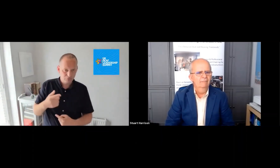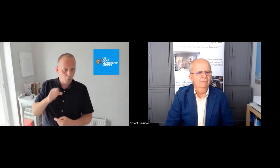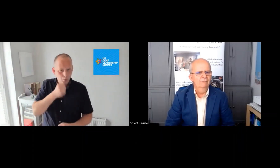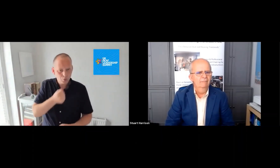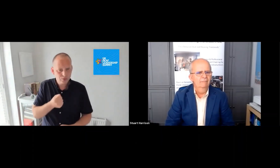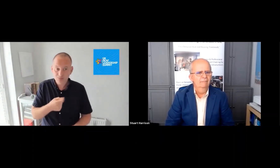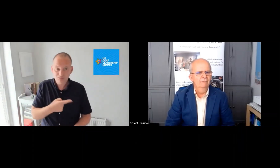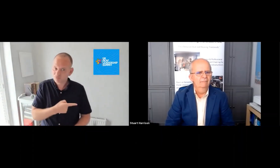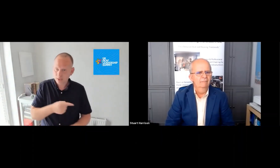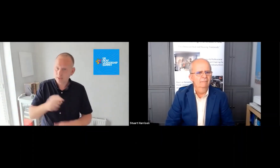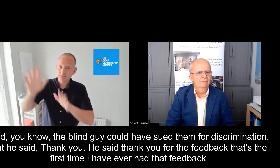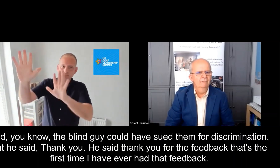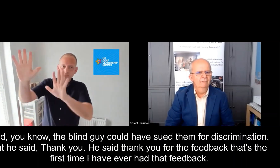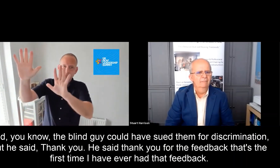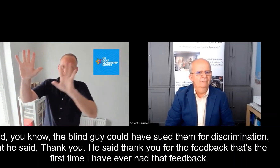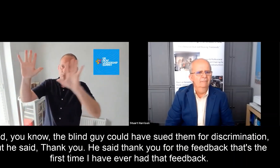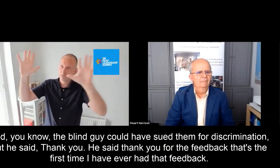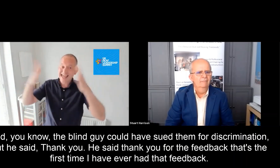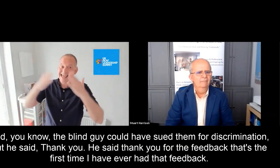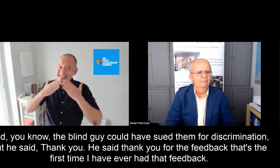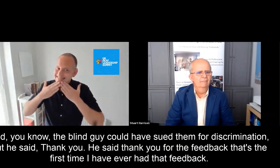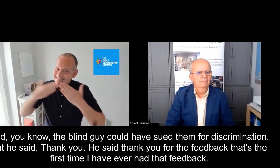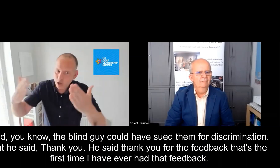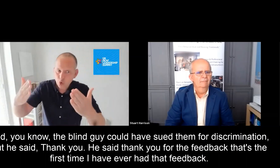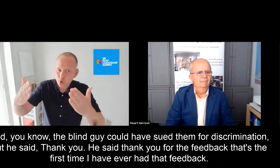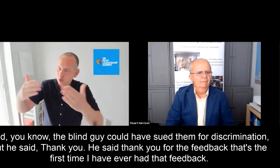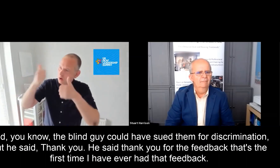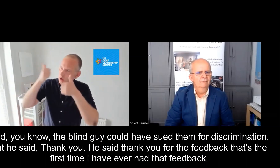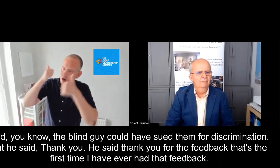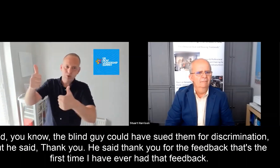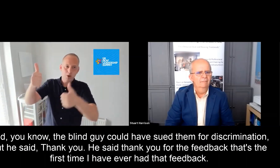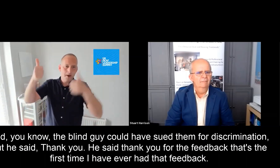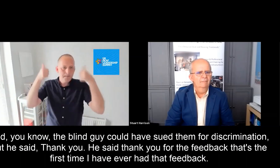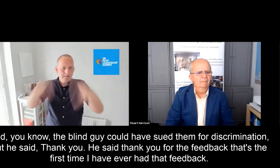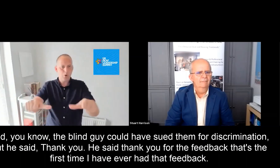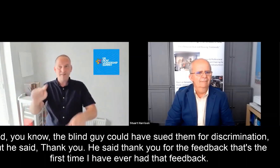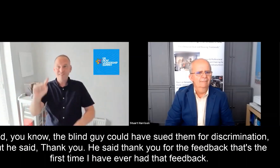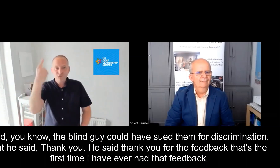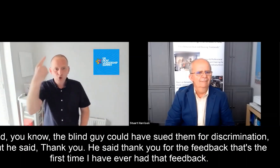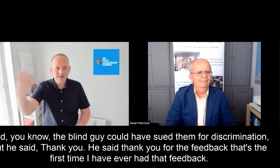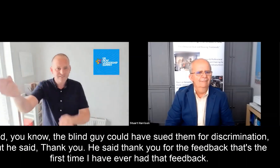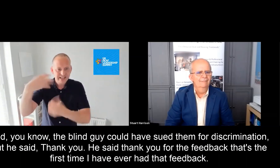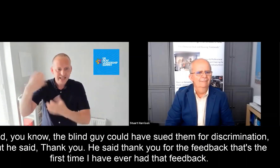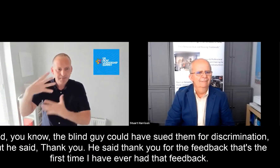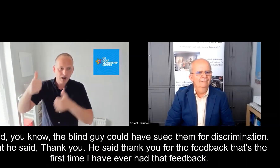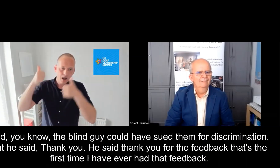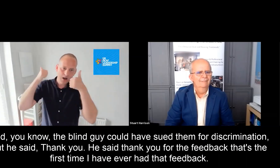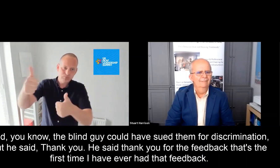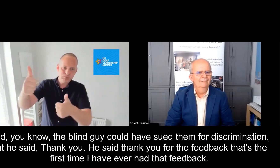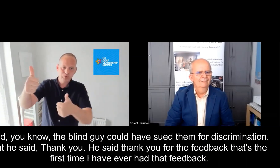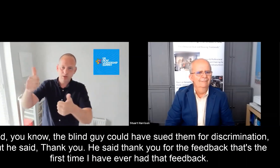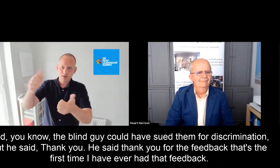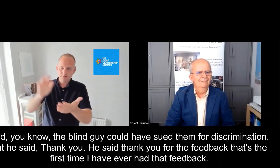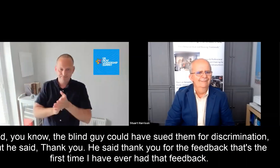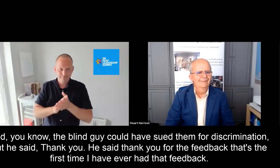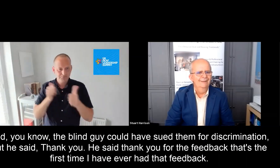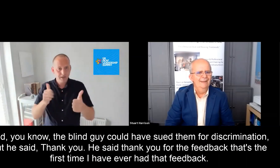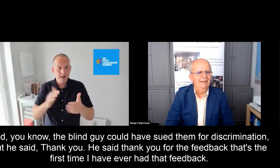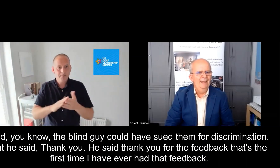And, you know, the blind guy could have sued them for discrimination, but he said, thank you. He said,